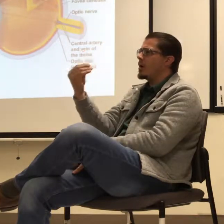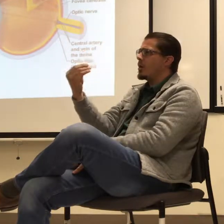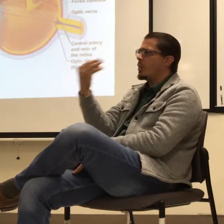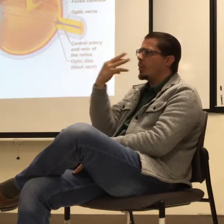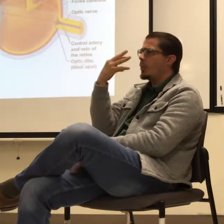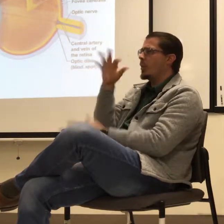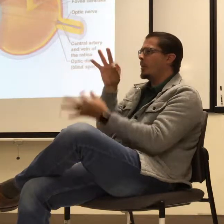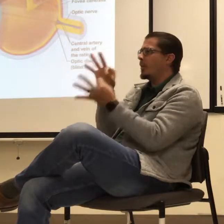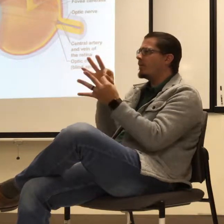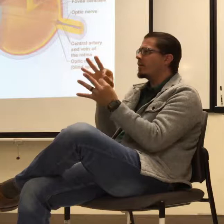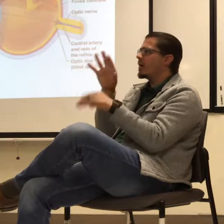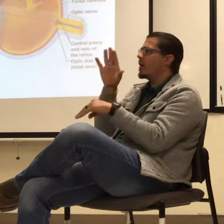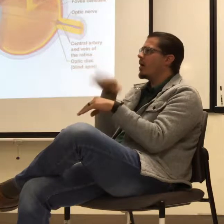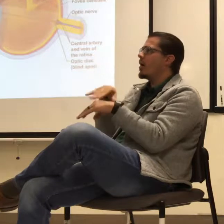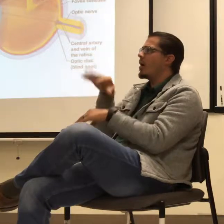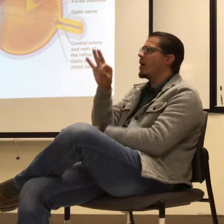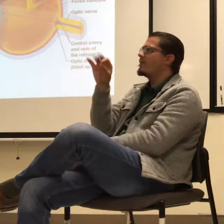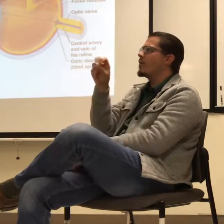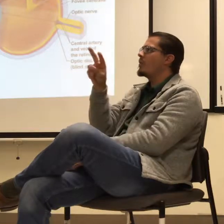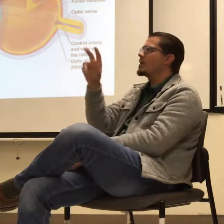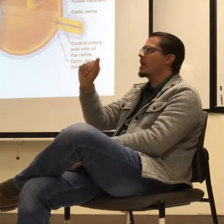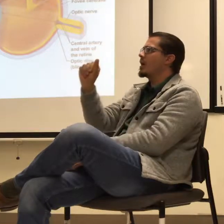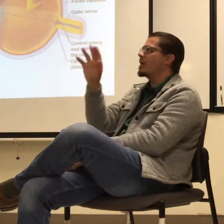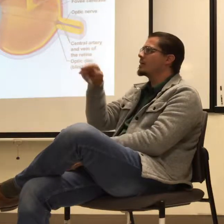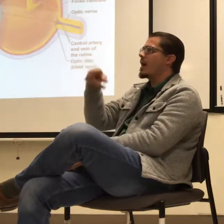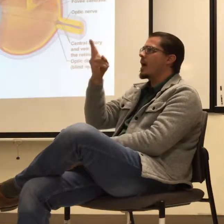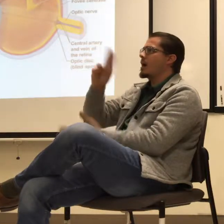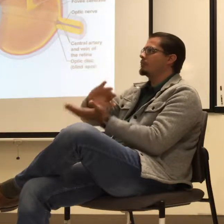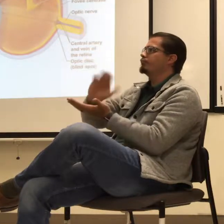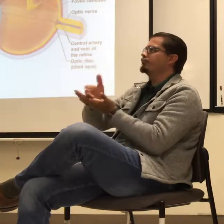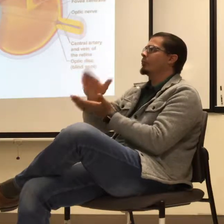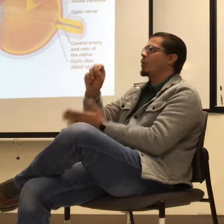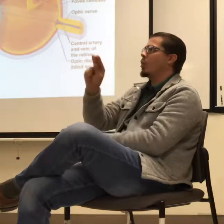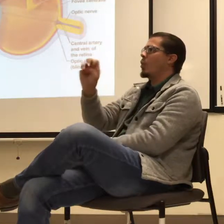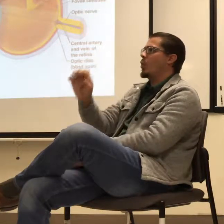fovea. That's where you have your highest concentrations of cones